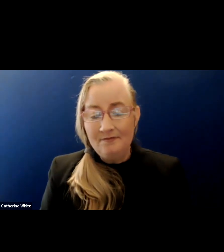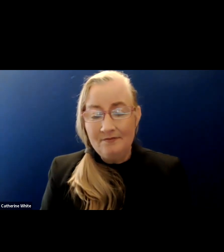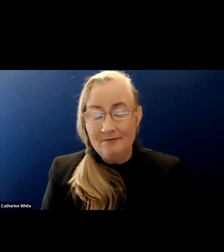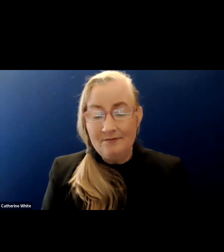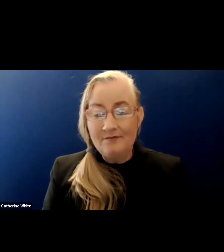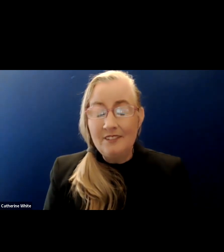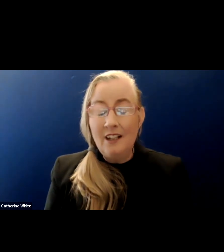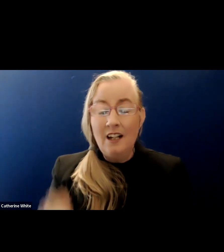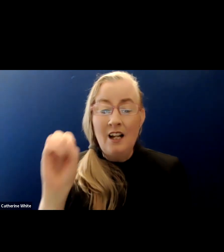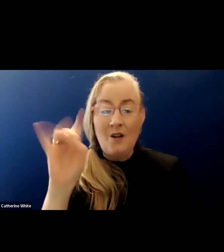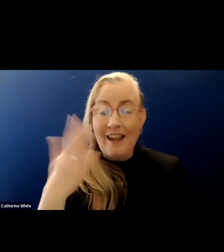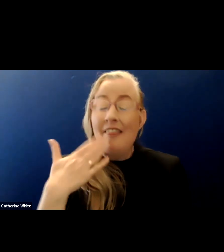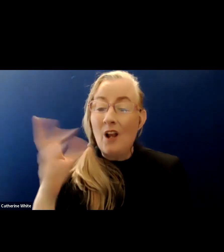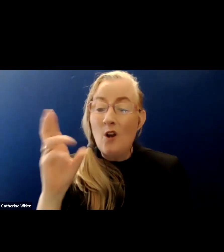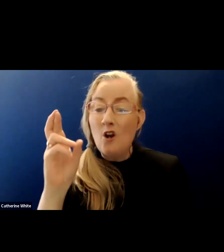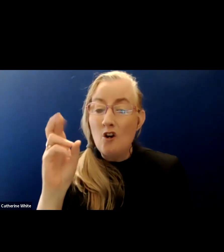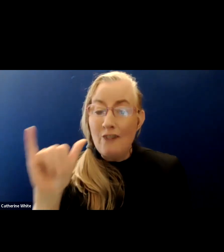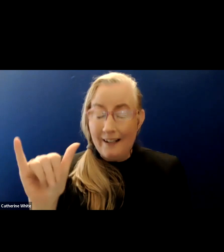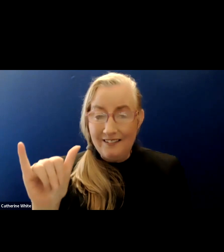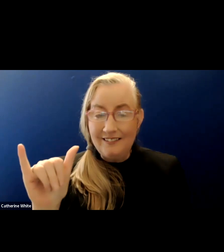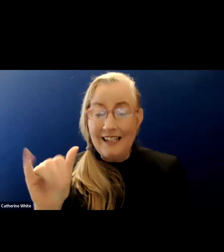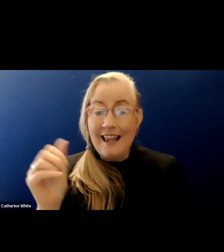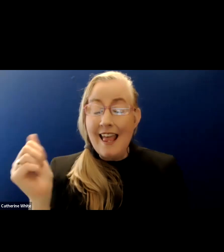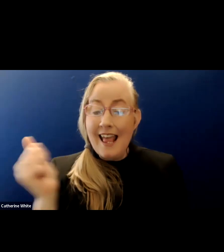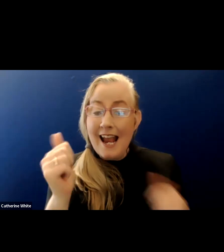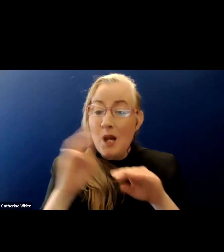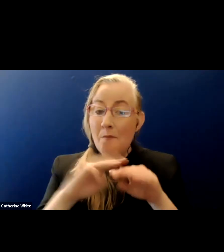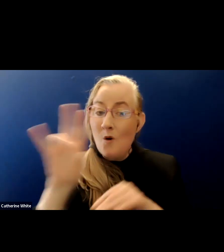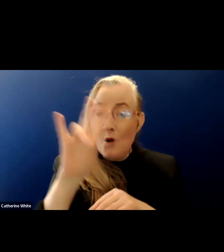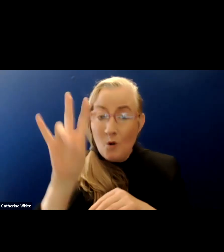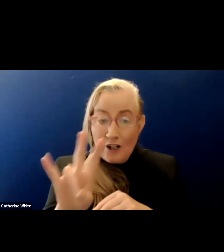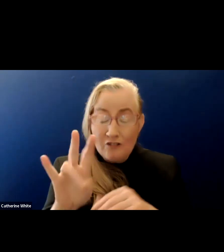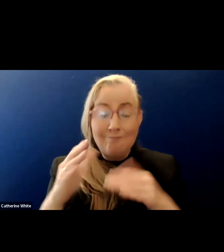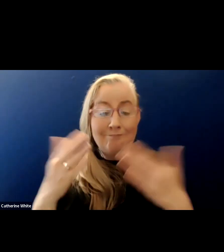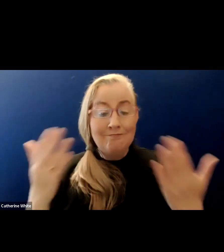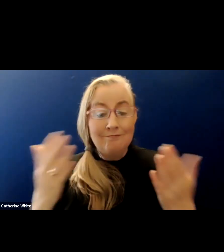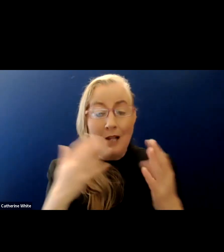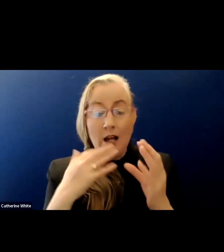Okay, thank you, Ray. Any other questions or comments?